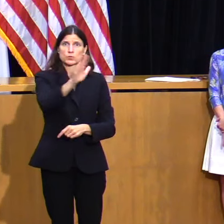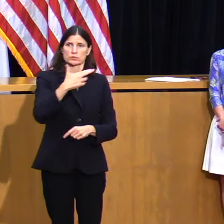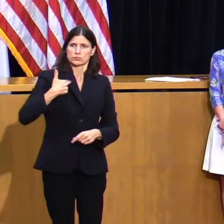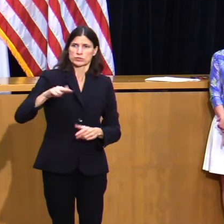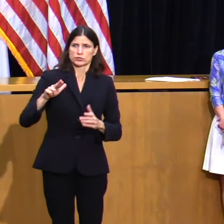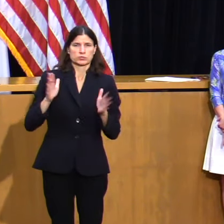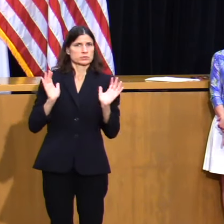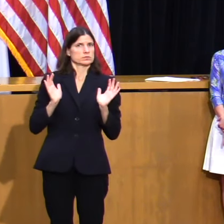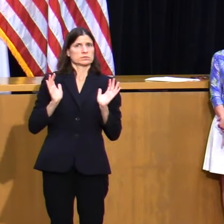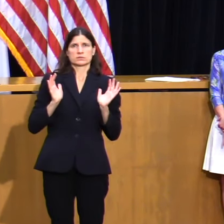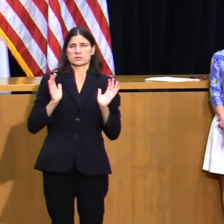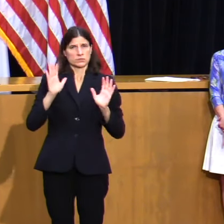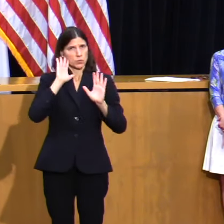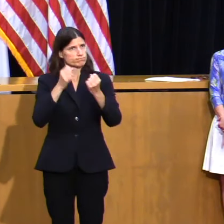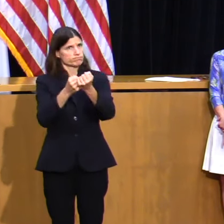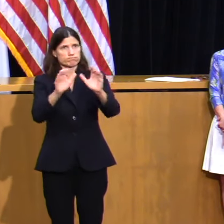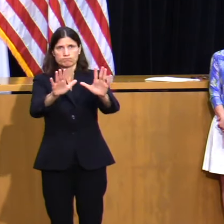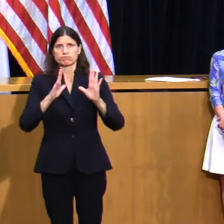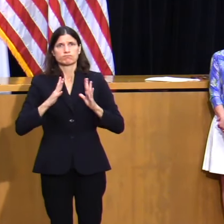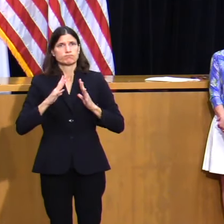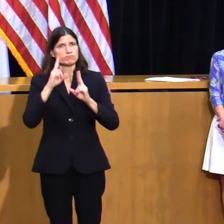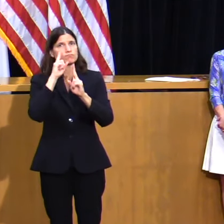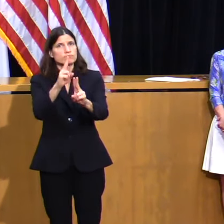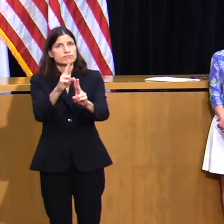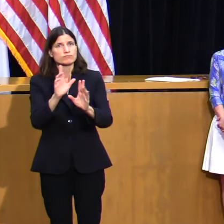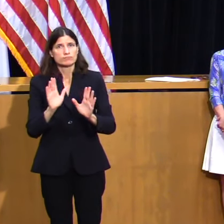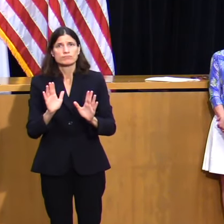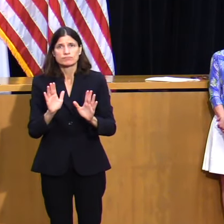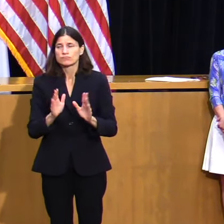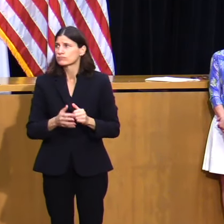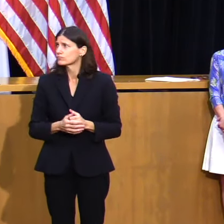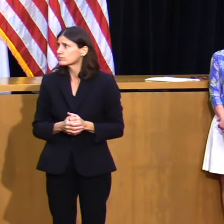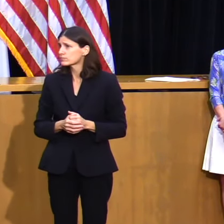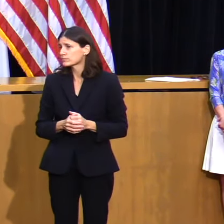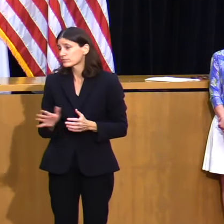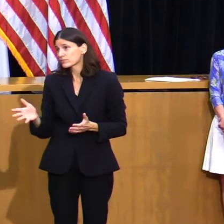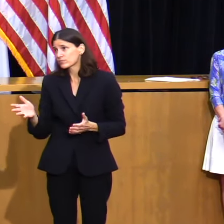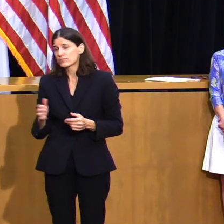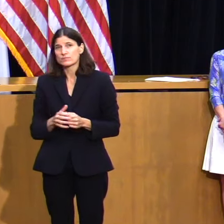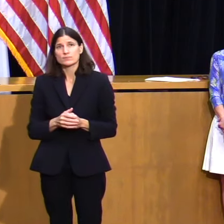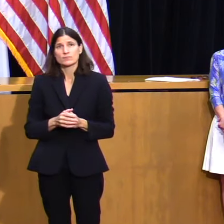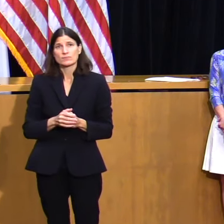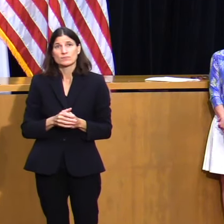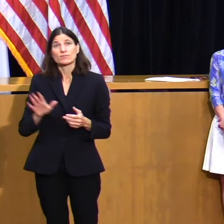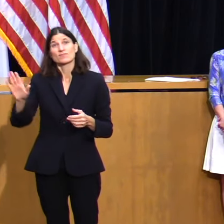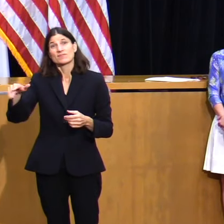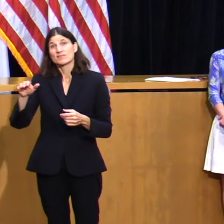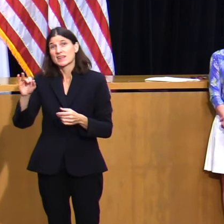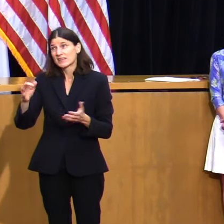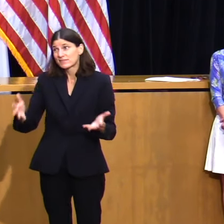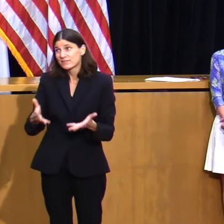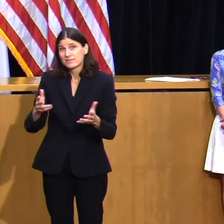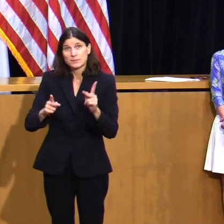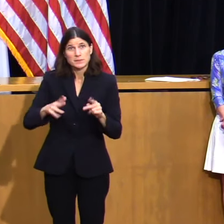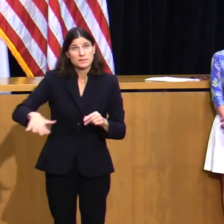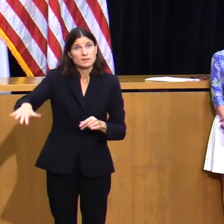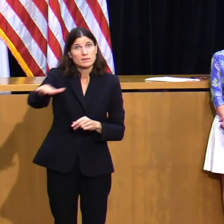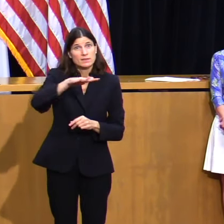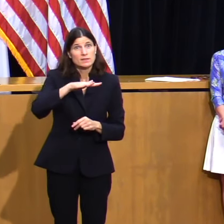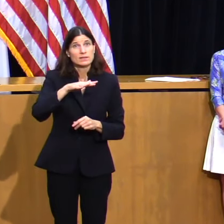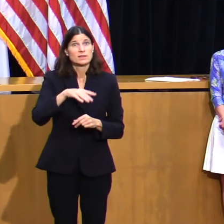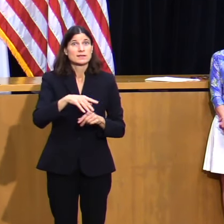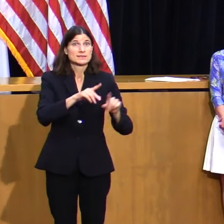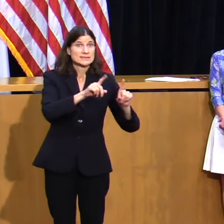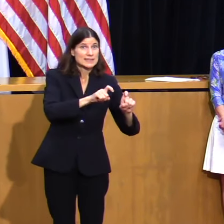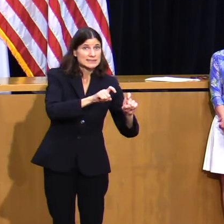that we would probably see more because we're encouraging more people to get tested. But I would hope